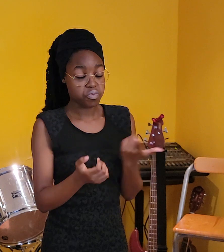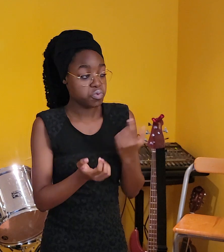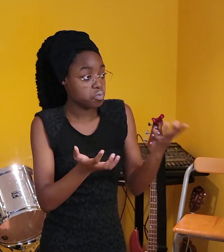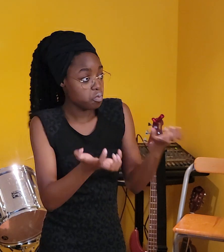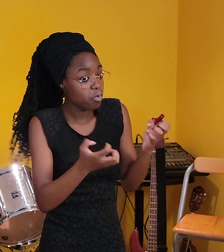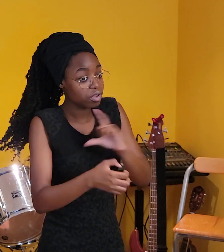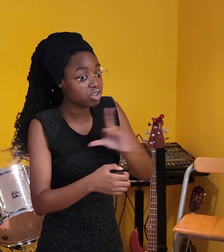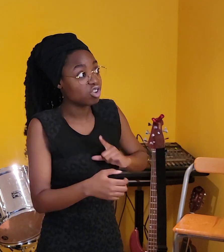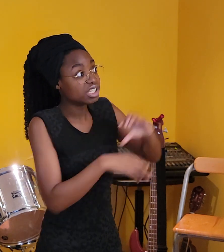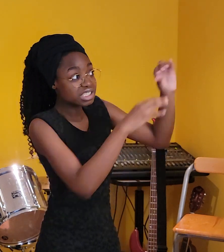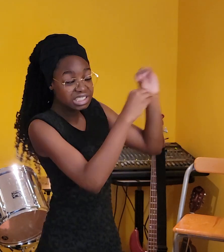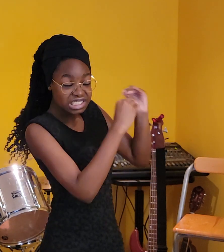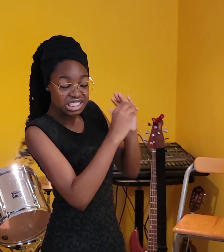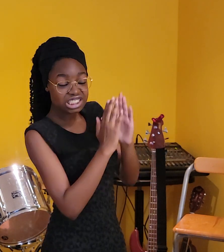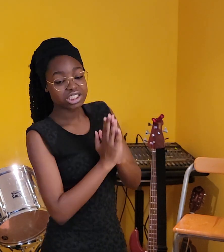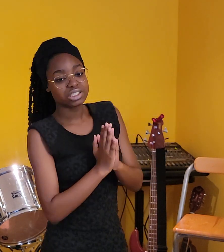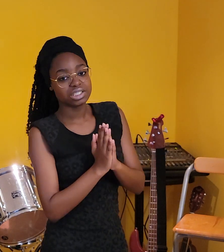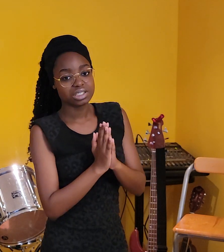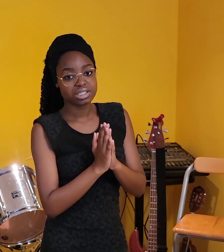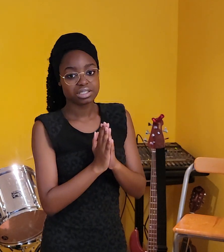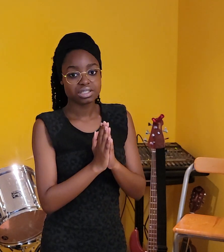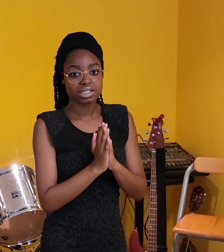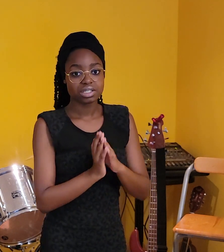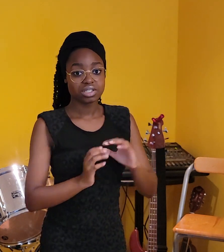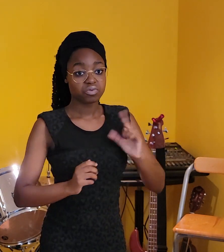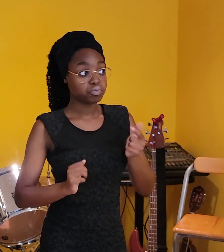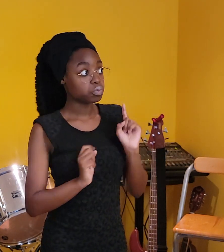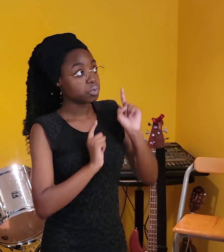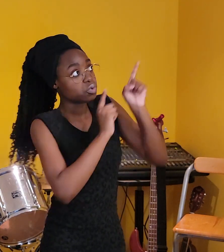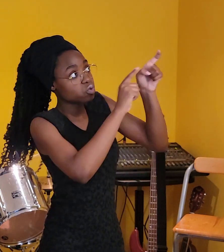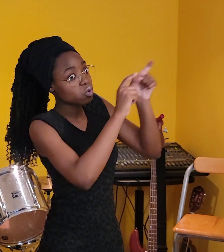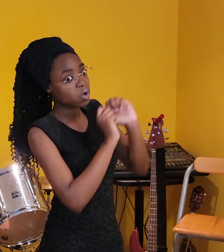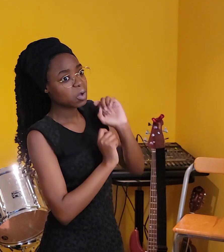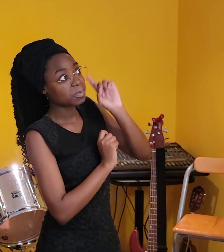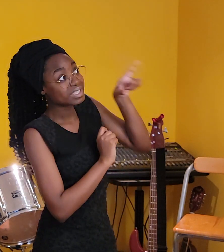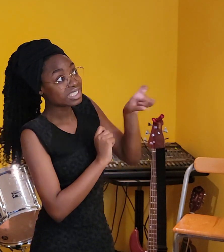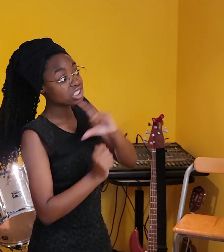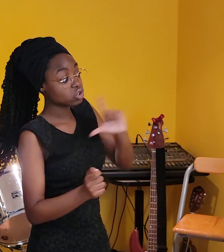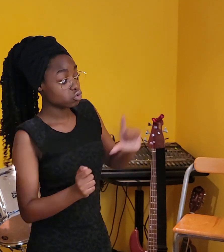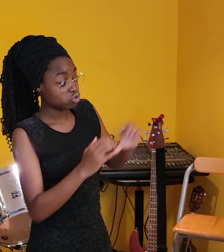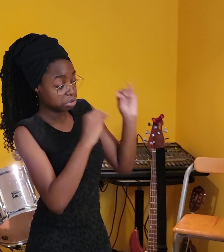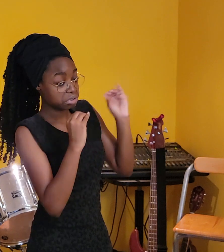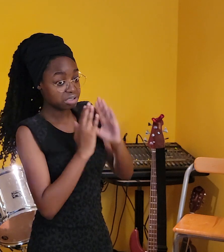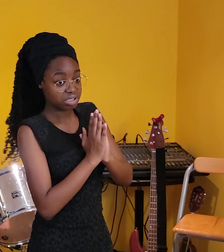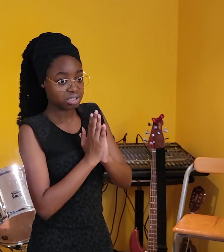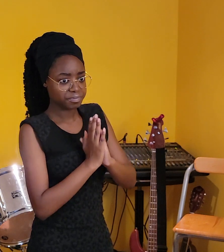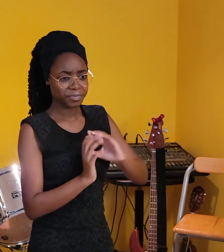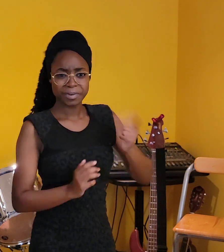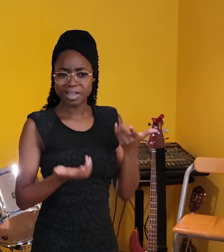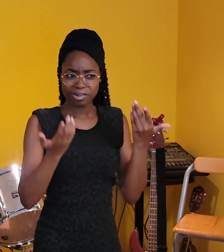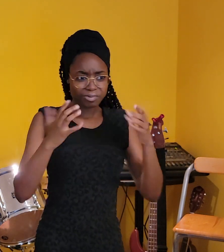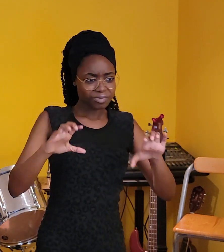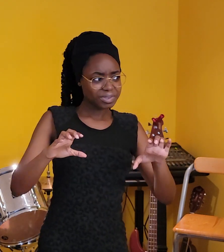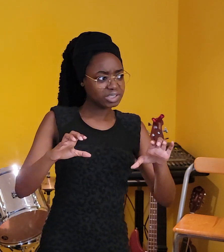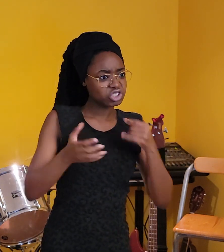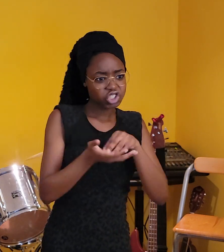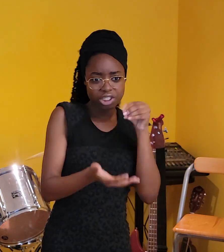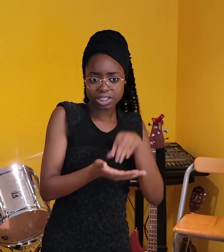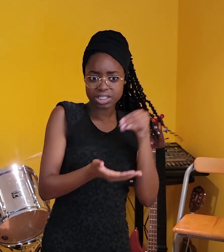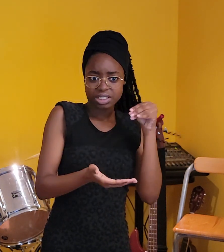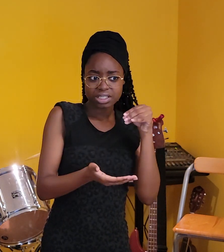if we go to him and say, Lord, teach us to pray. He's taught us already. He's given us a model.